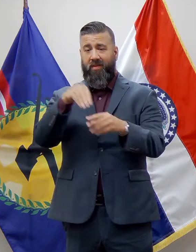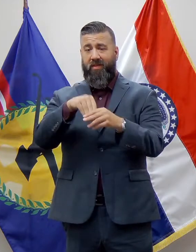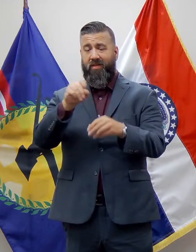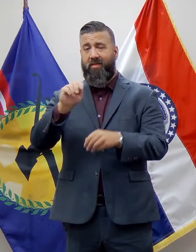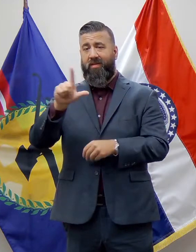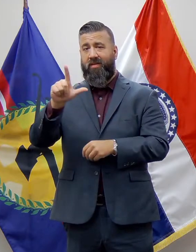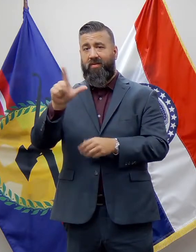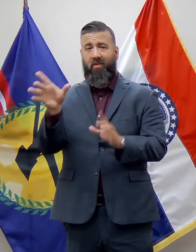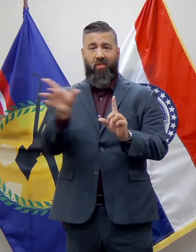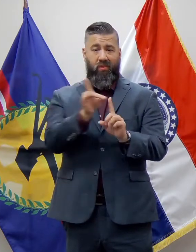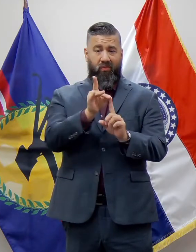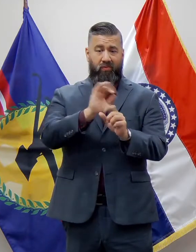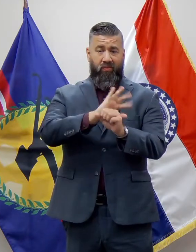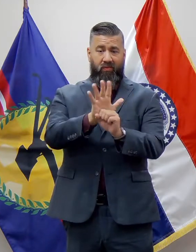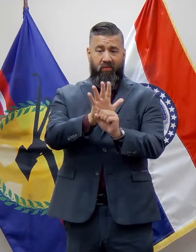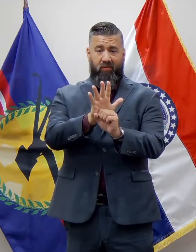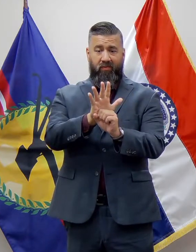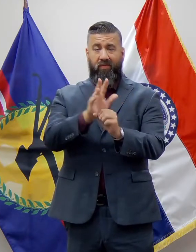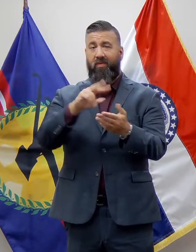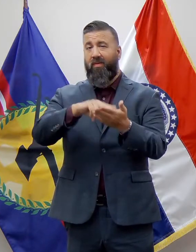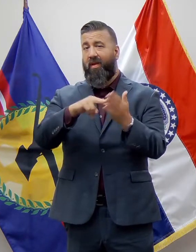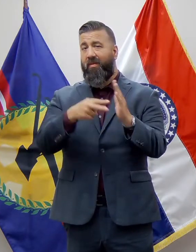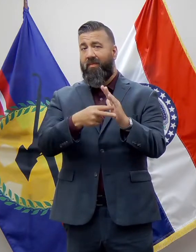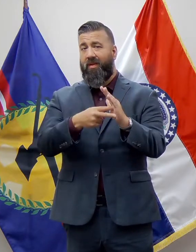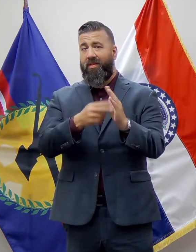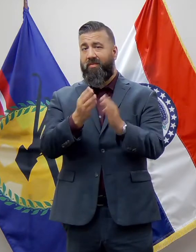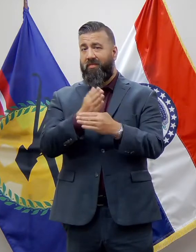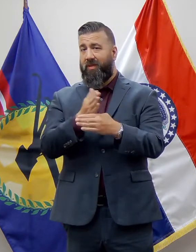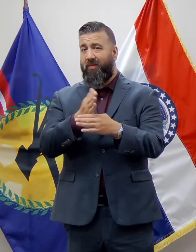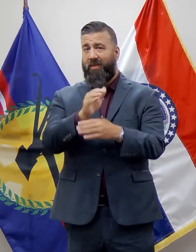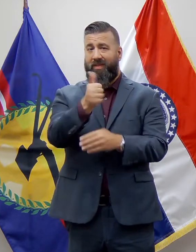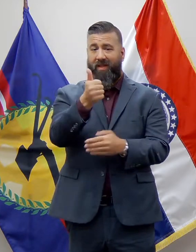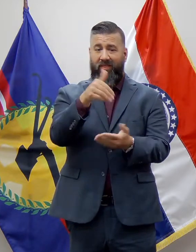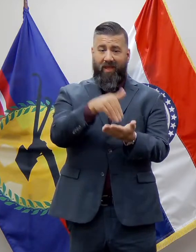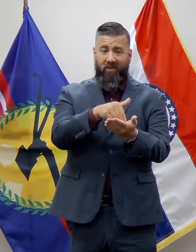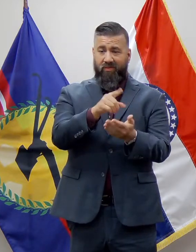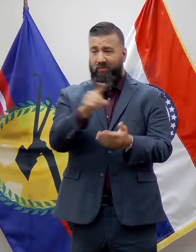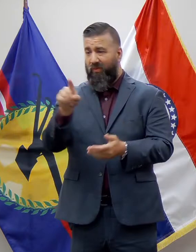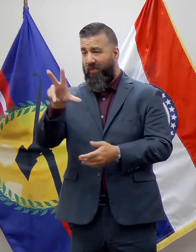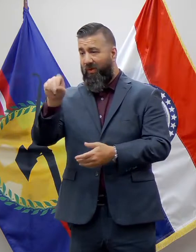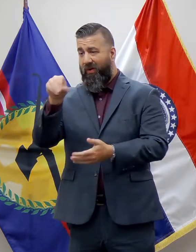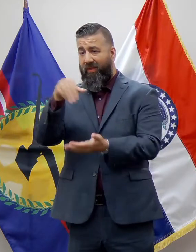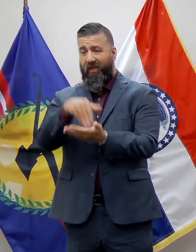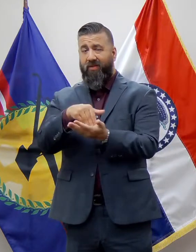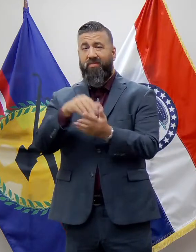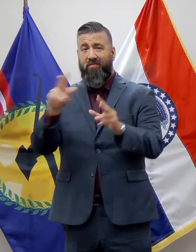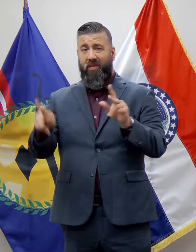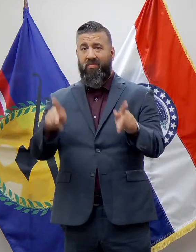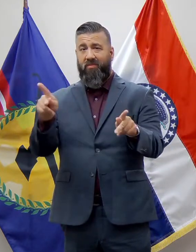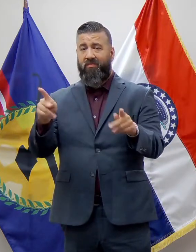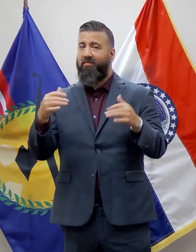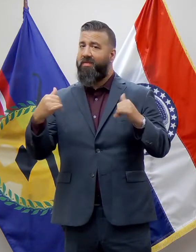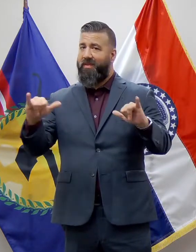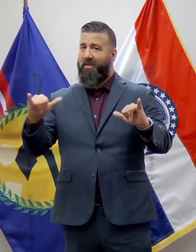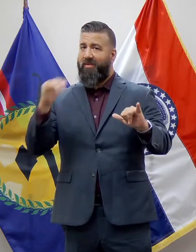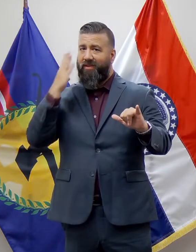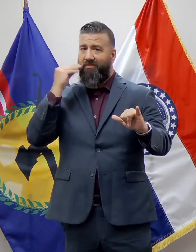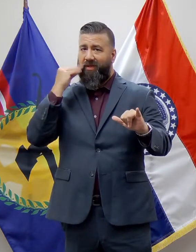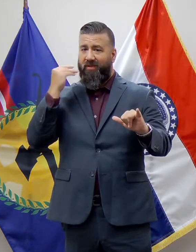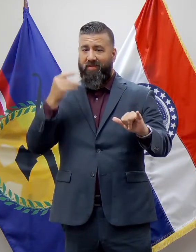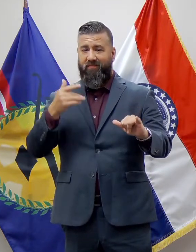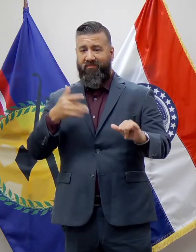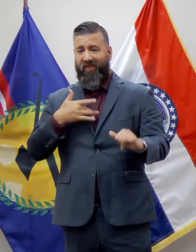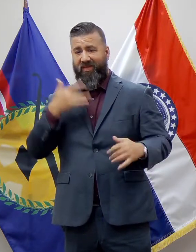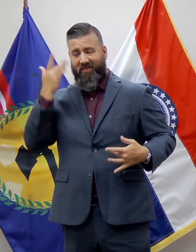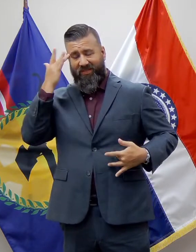contracted COVID, and that means between 10,000 and 30,000 members of our community are still experiencing symptoms of some